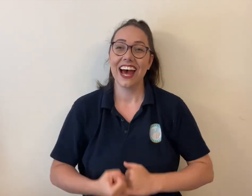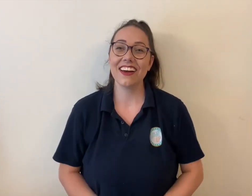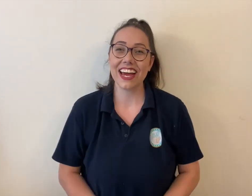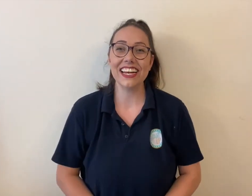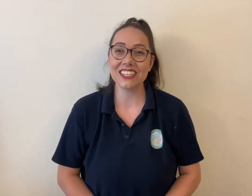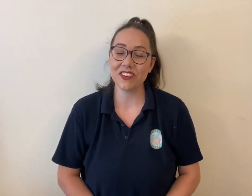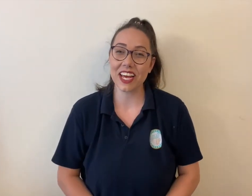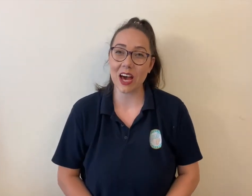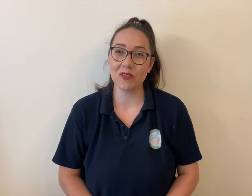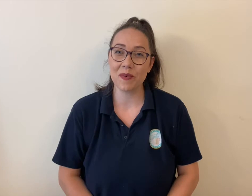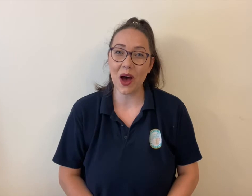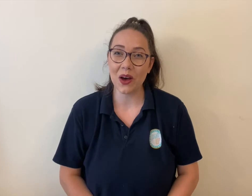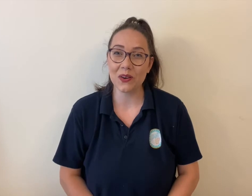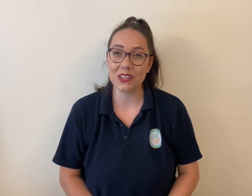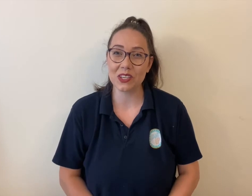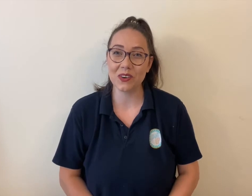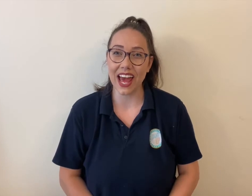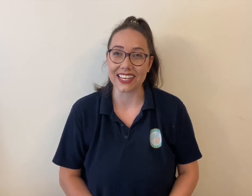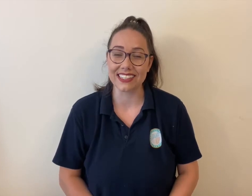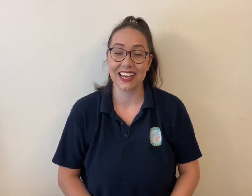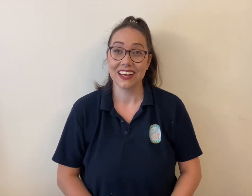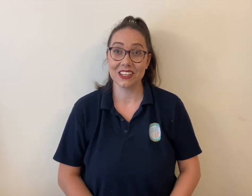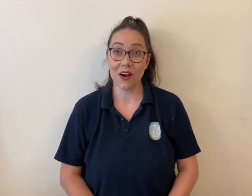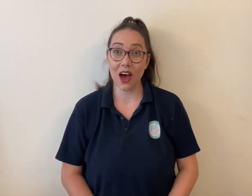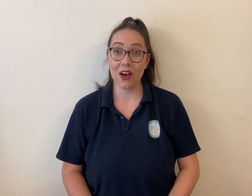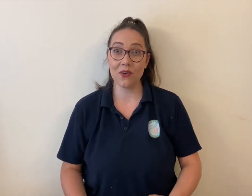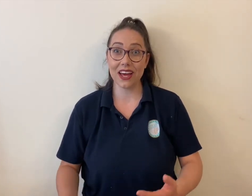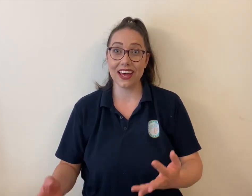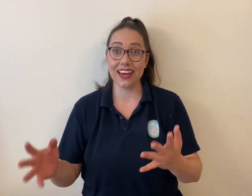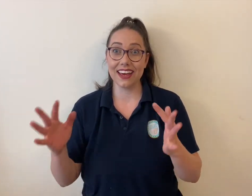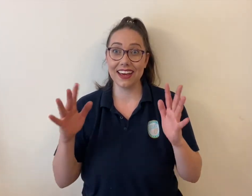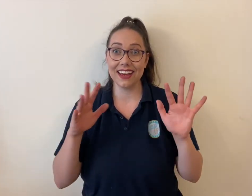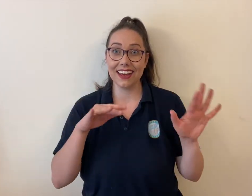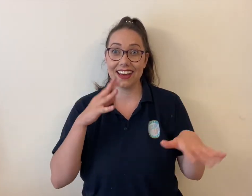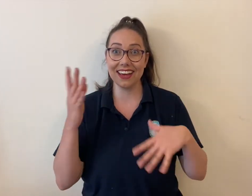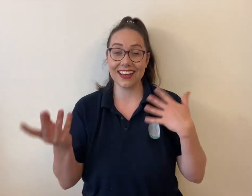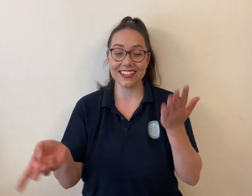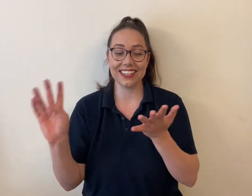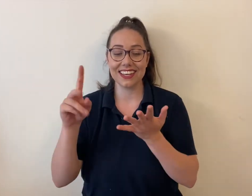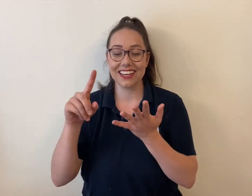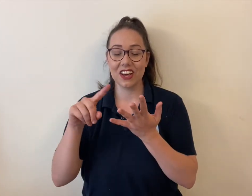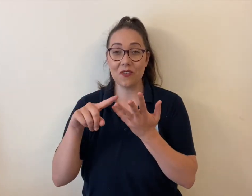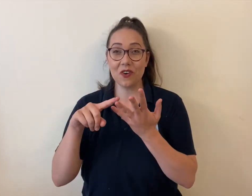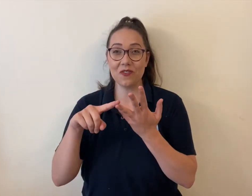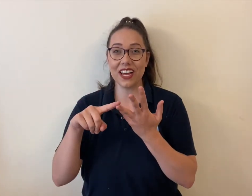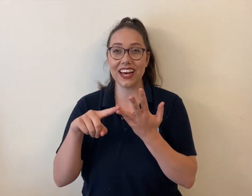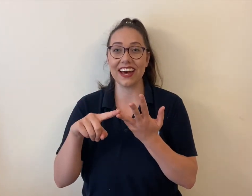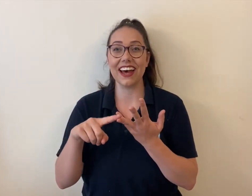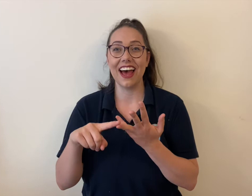Okay, let's recap from O to S. So O is your fourth finger.